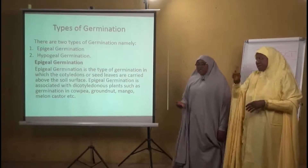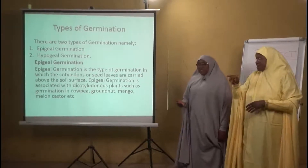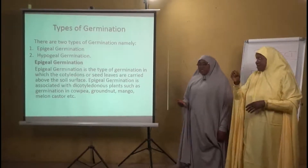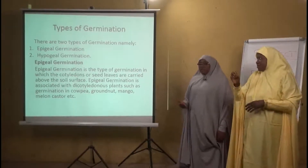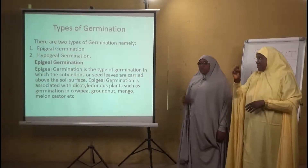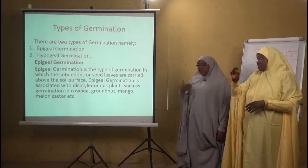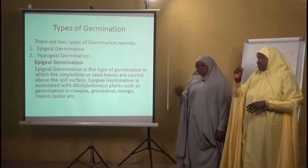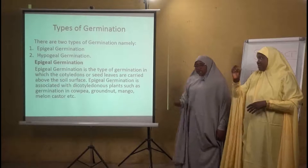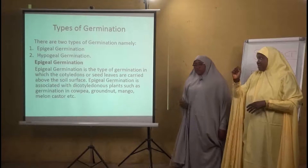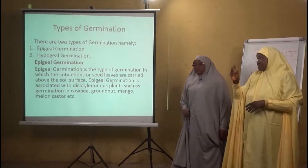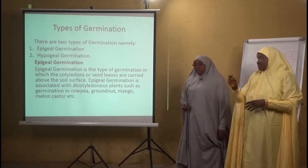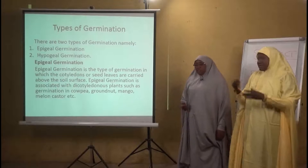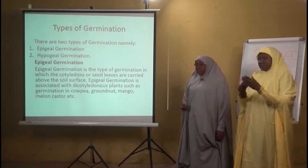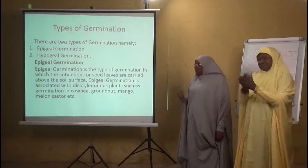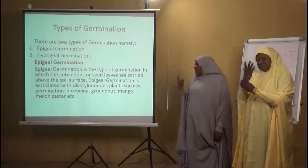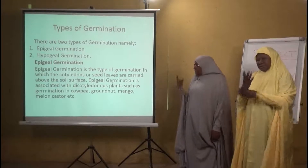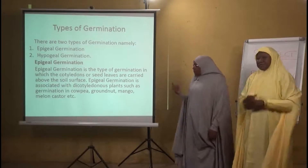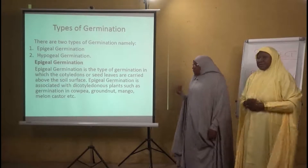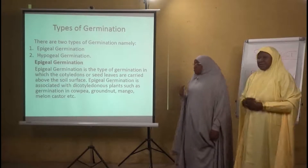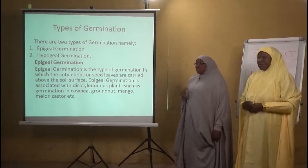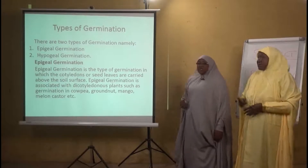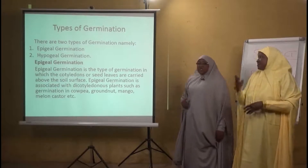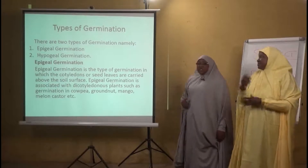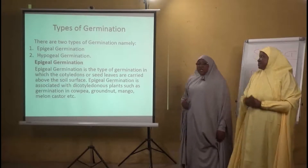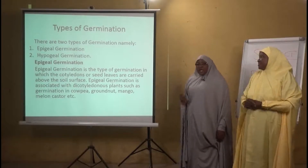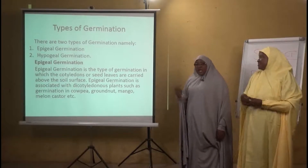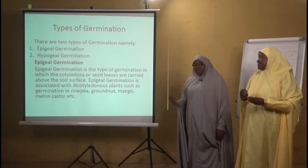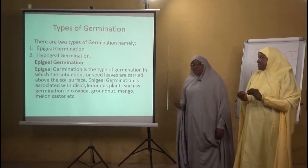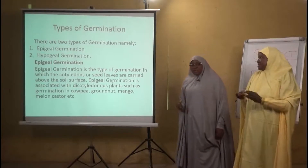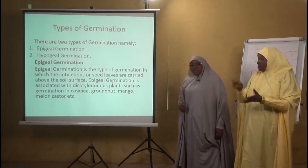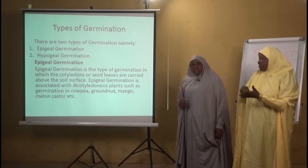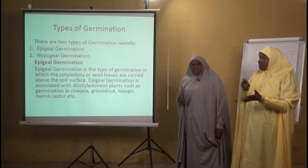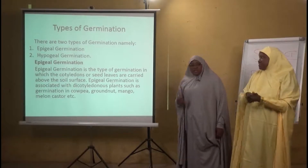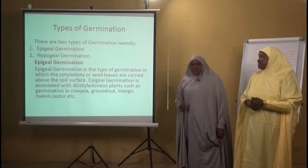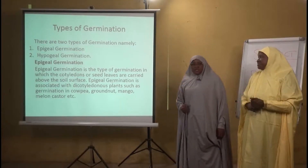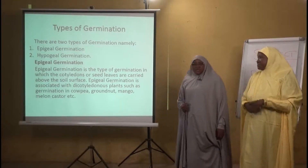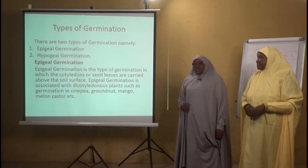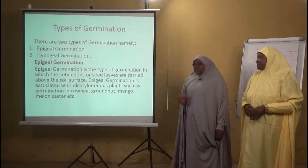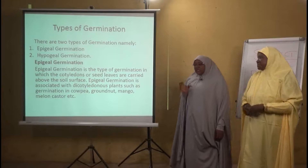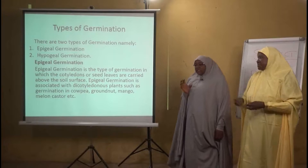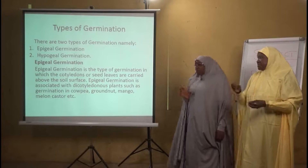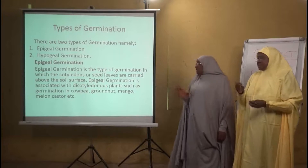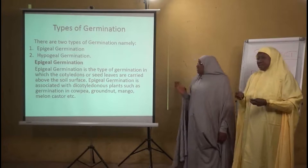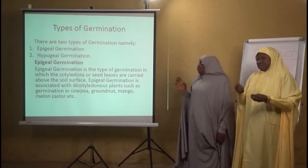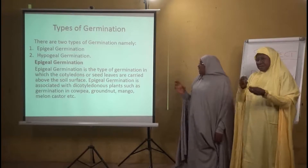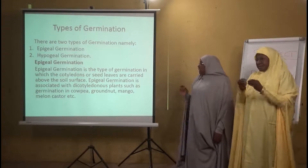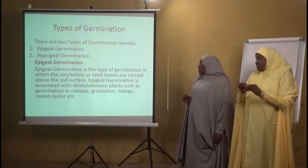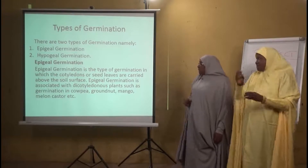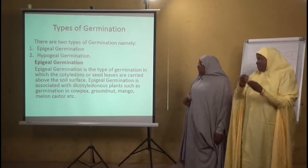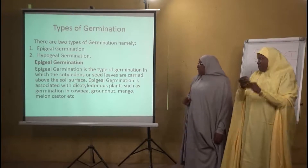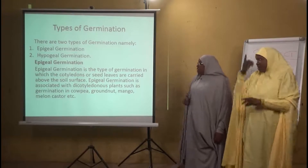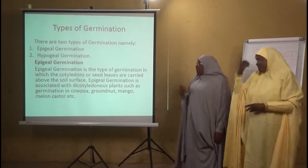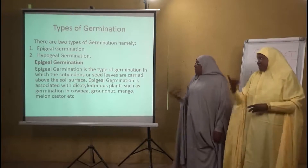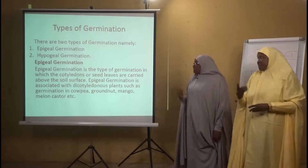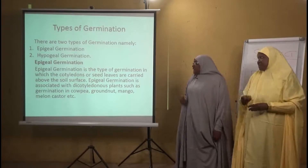repeat myself. We have two types of germination, Epidural Germination and Hypogel germination. So let's look at it one after the